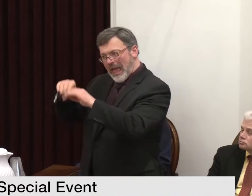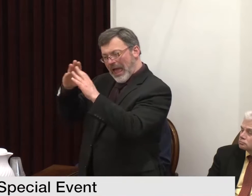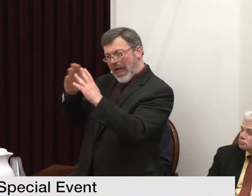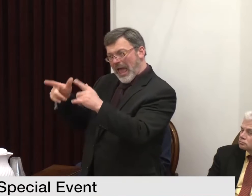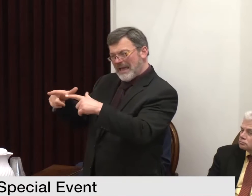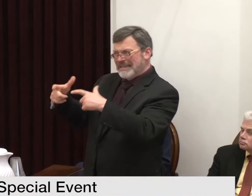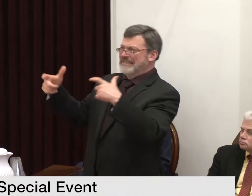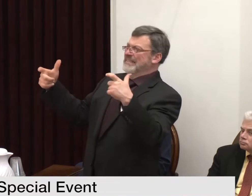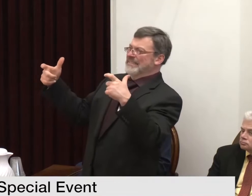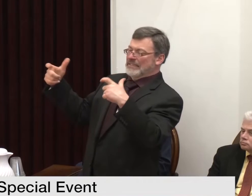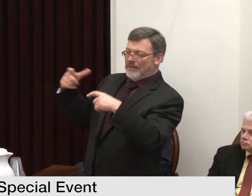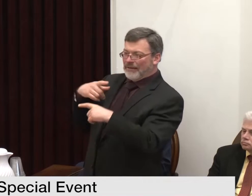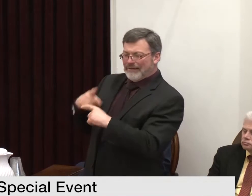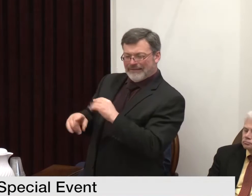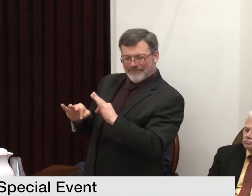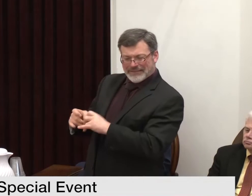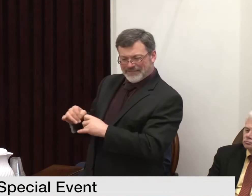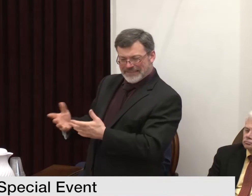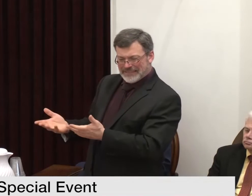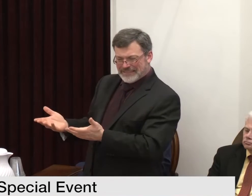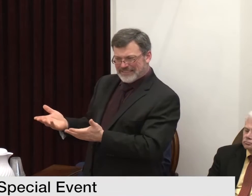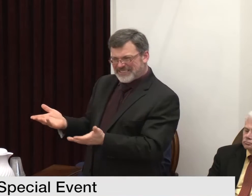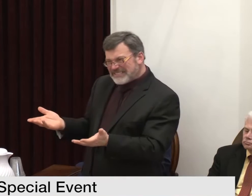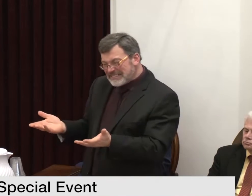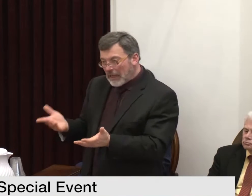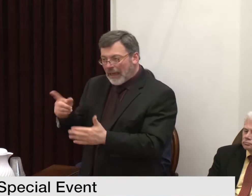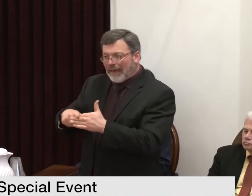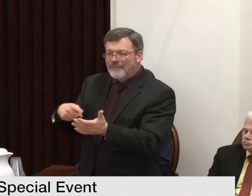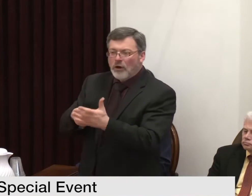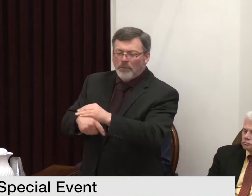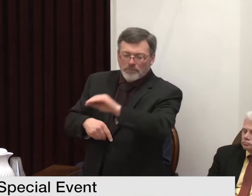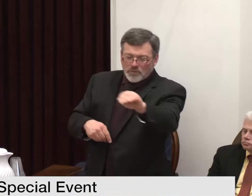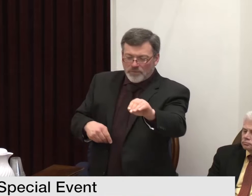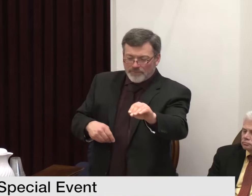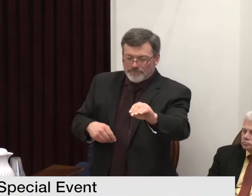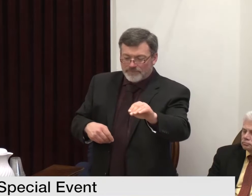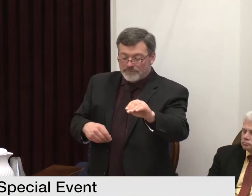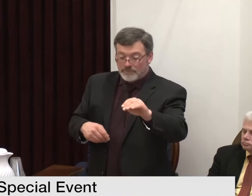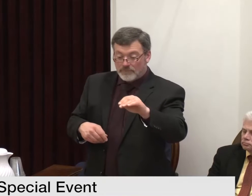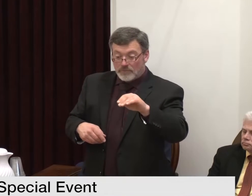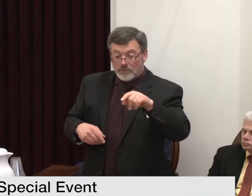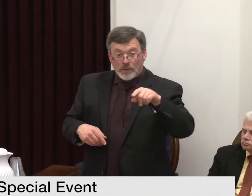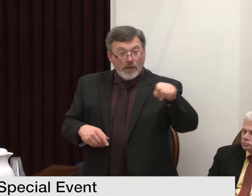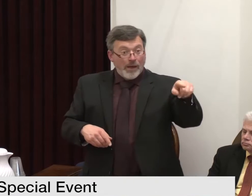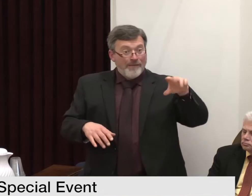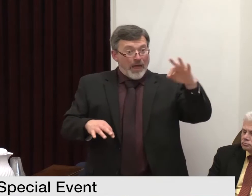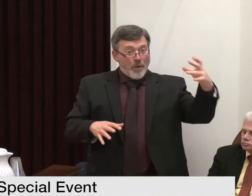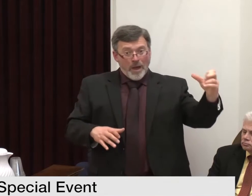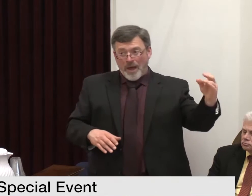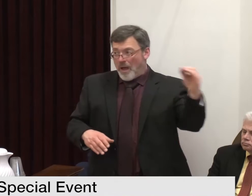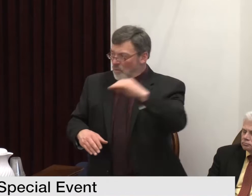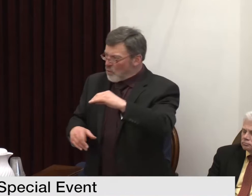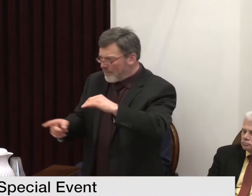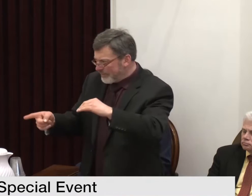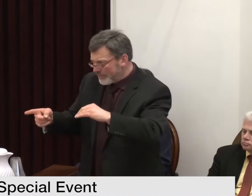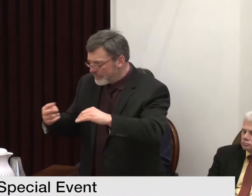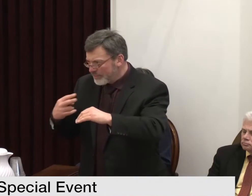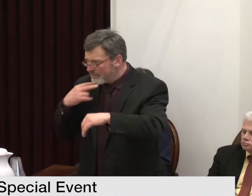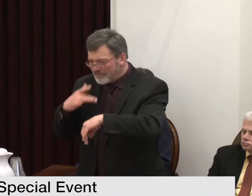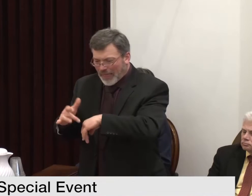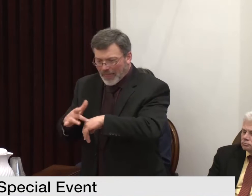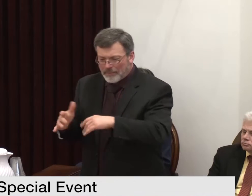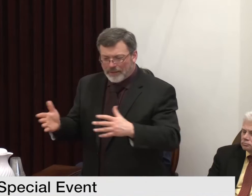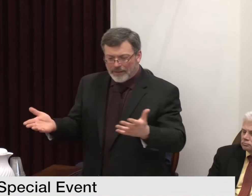nearby. And then we'll lose the working families who could have called that larger home their own. And